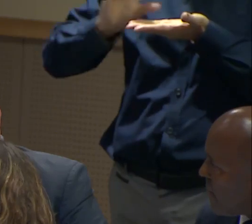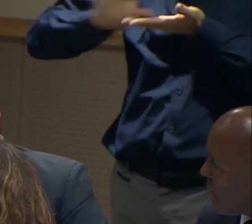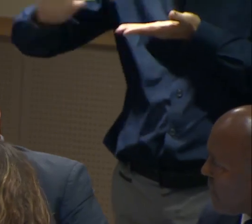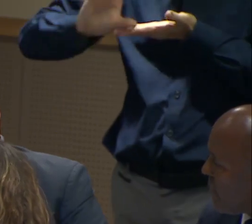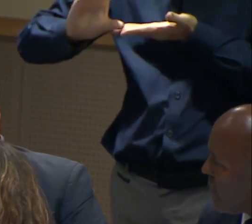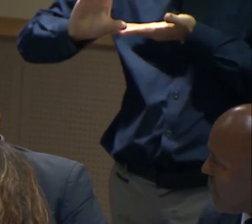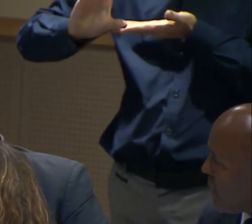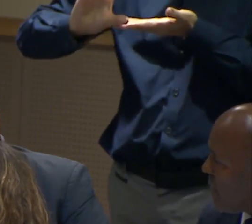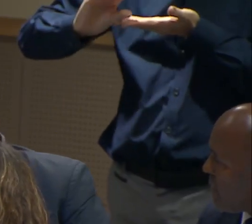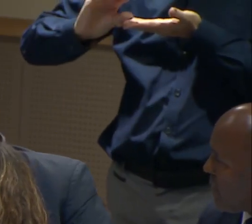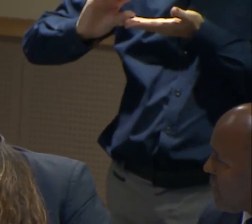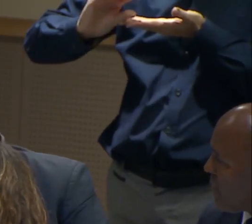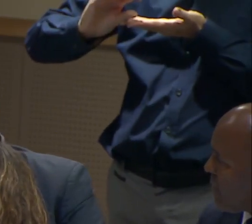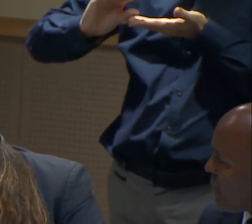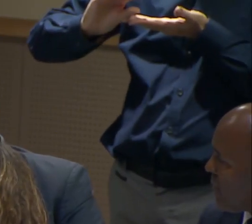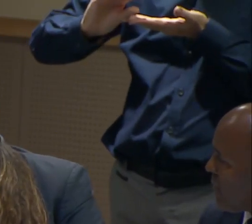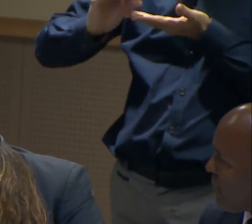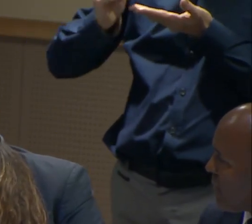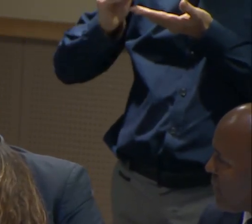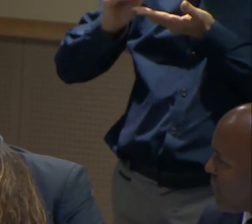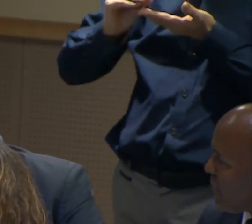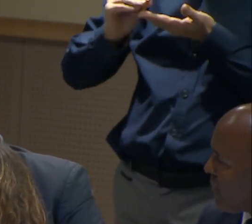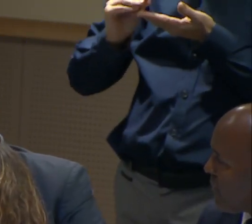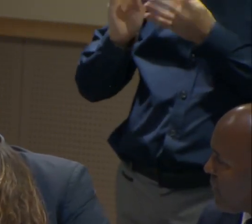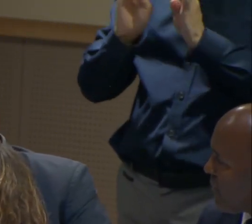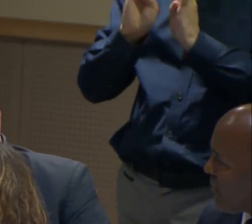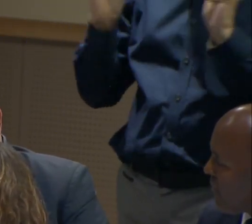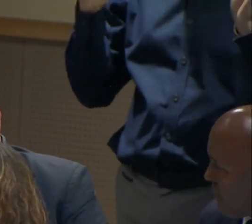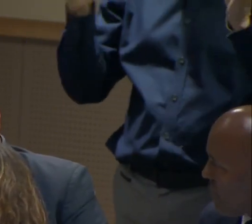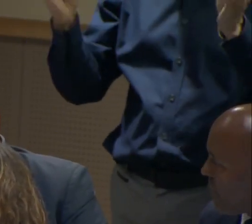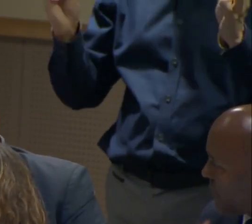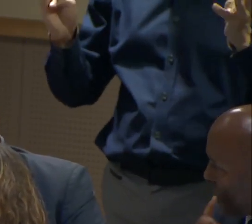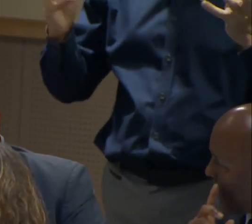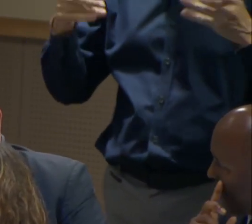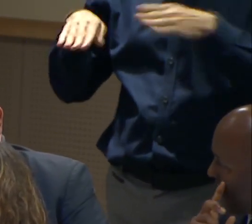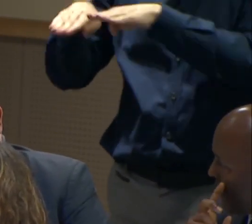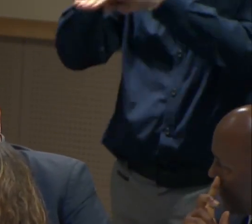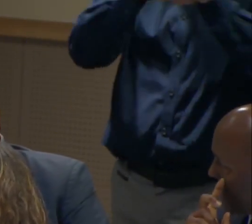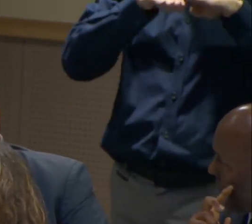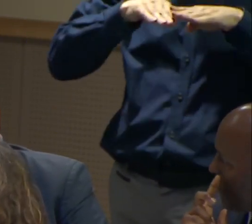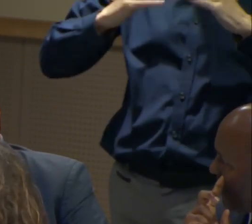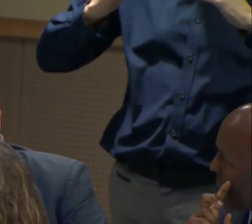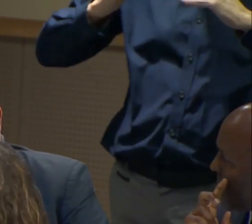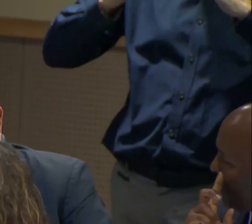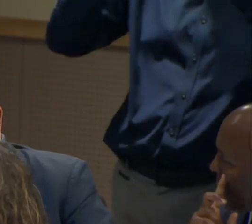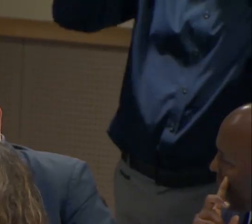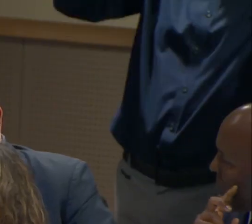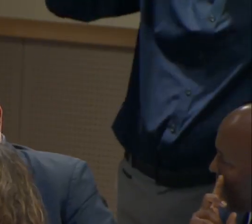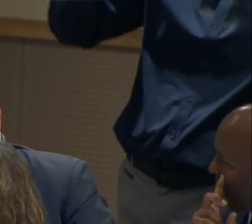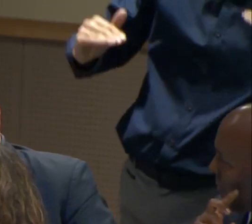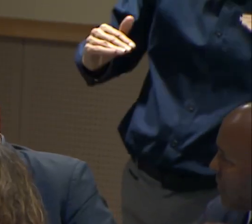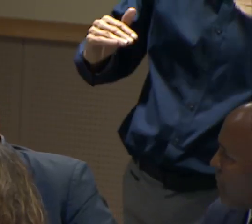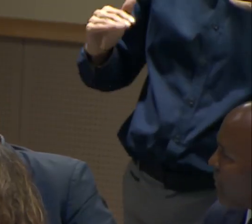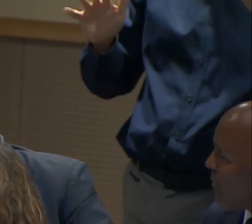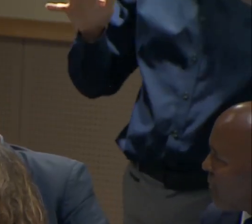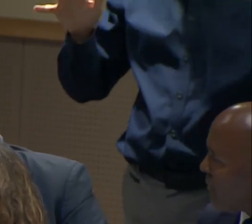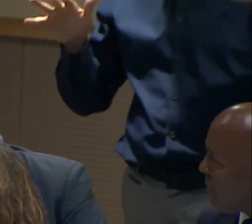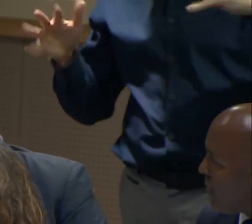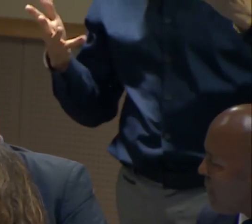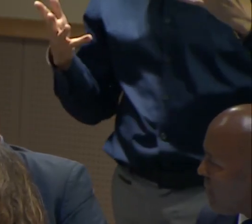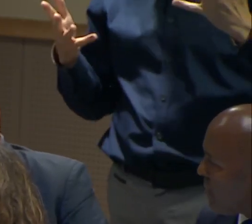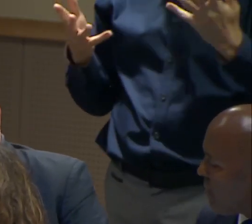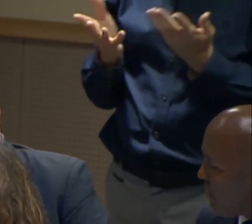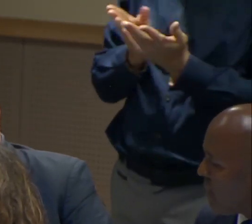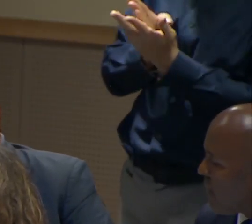of seeing, let's say, common struggles, but also each other's best practices, and identify how we can actually build